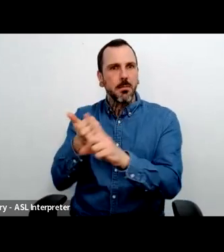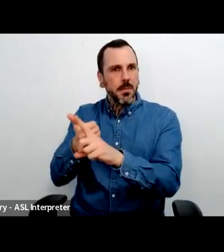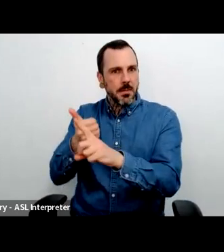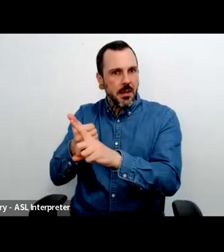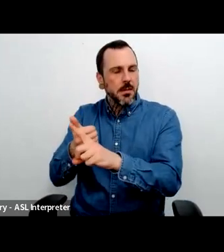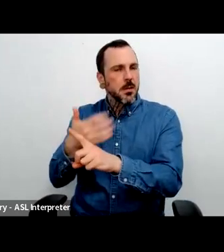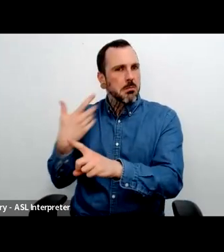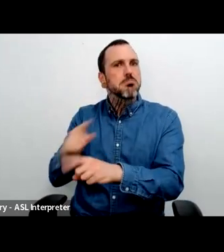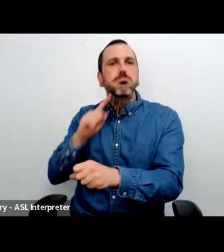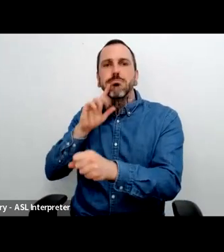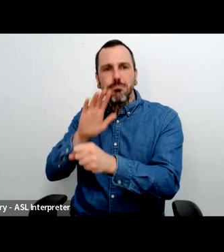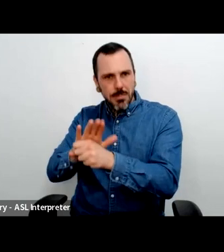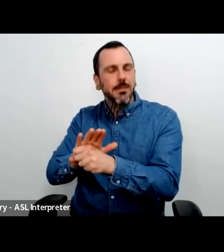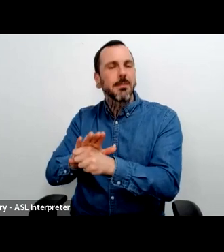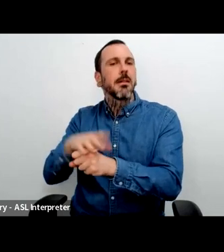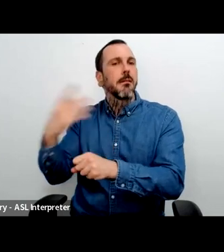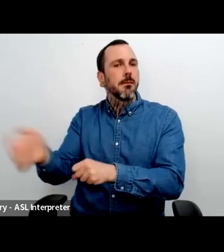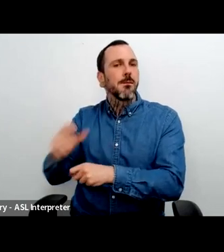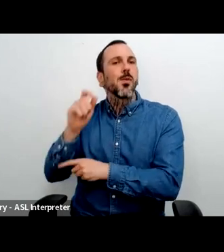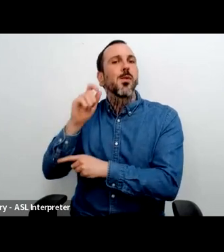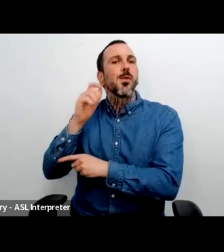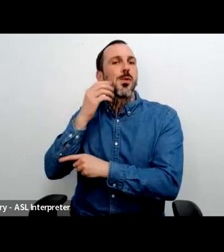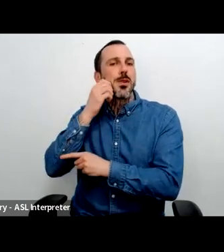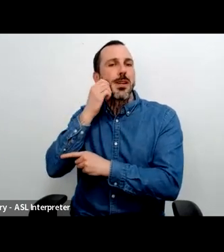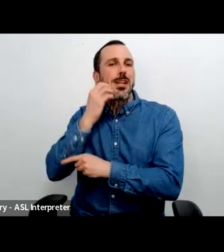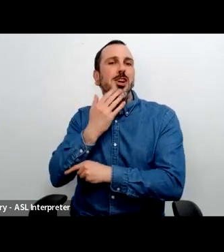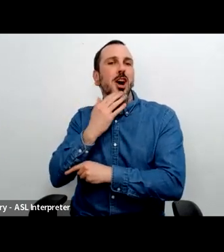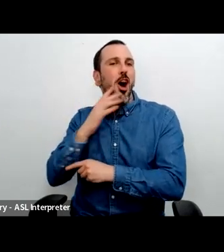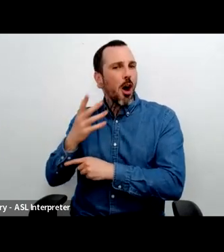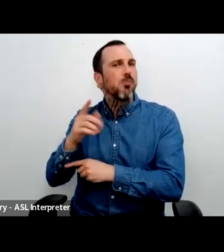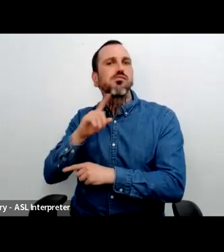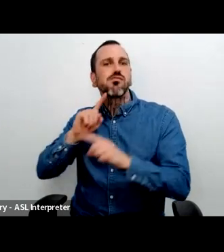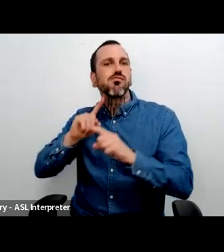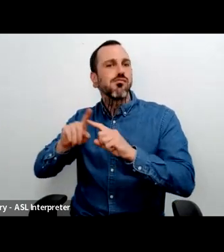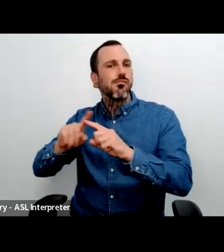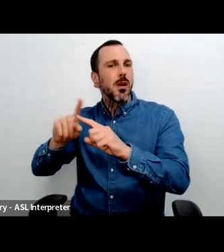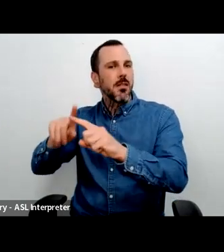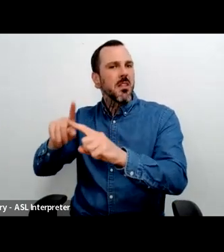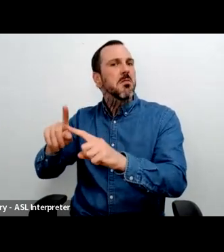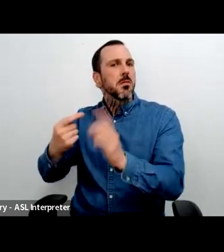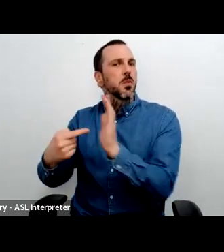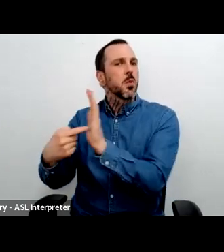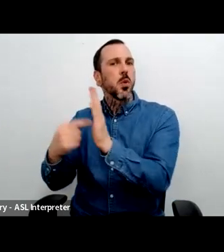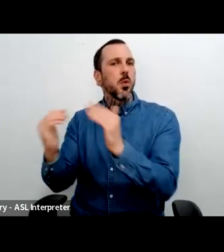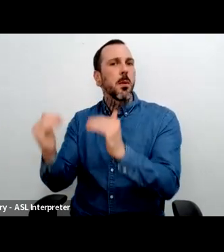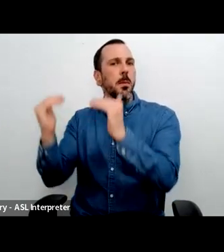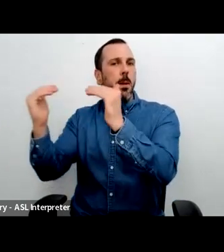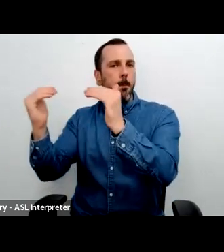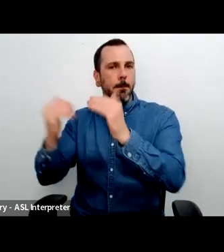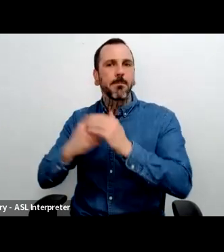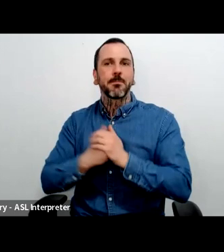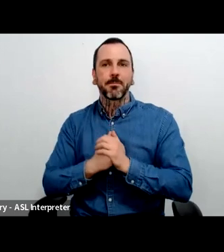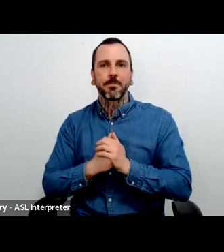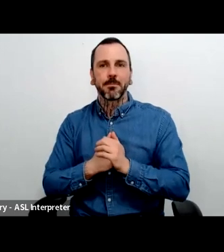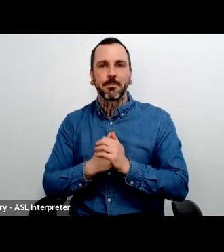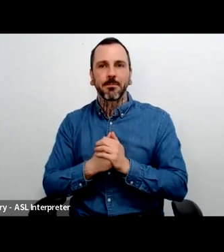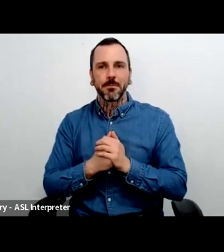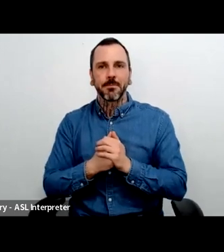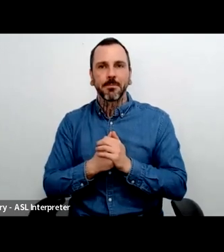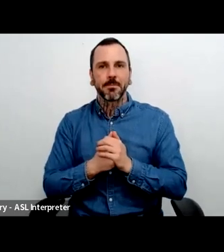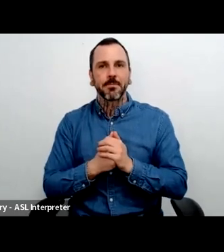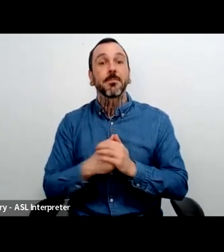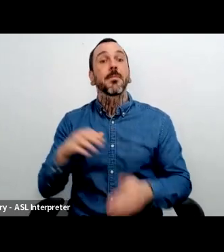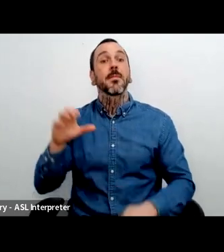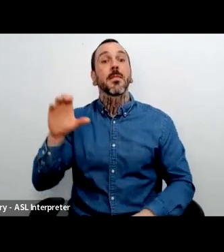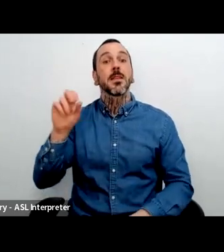ethnically dedicated company here based in Montreal. So a place like Centaur, we are,